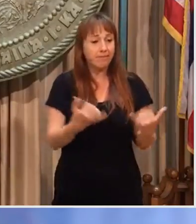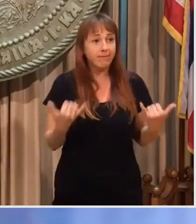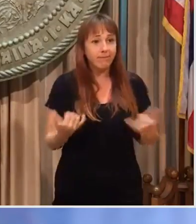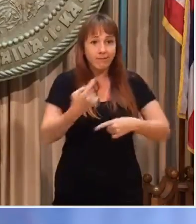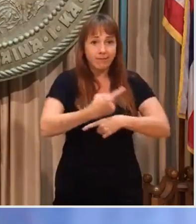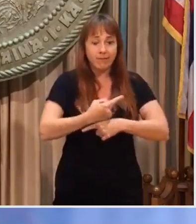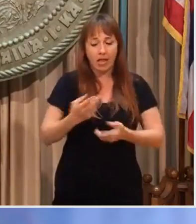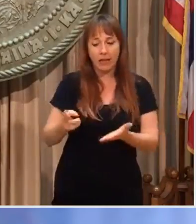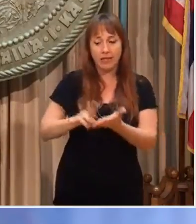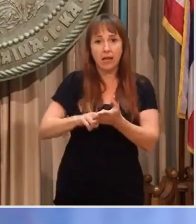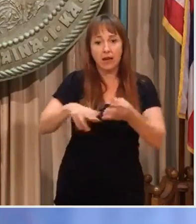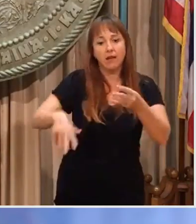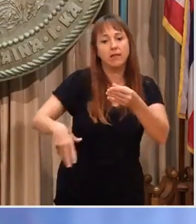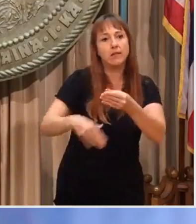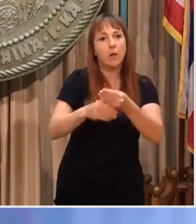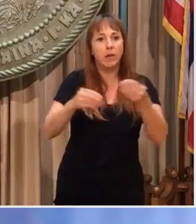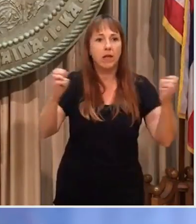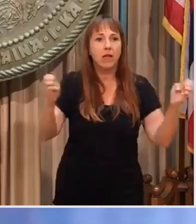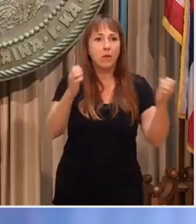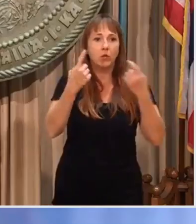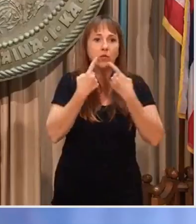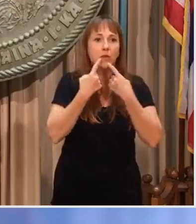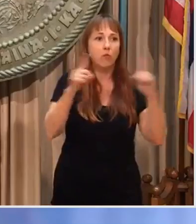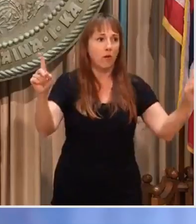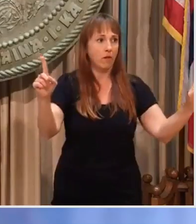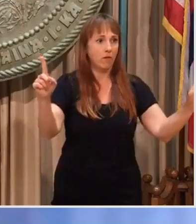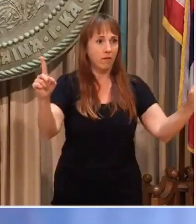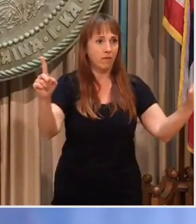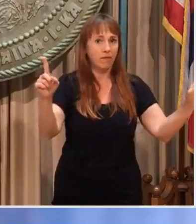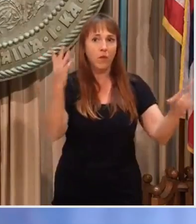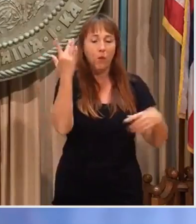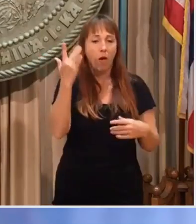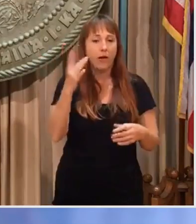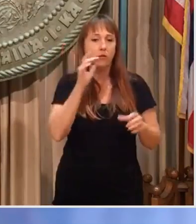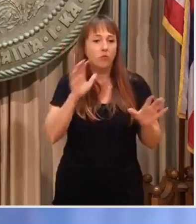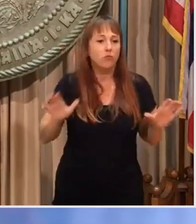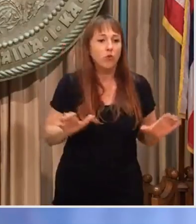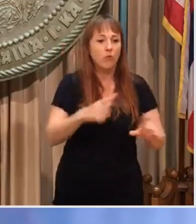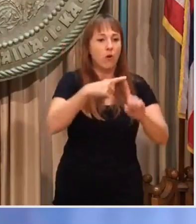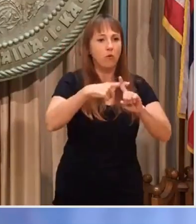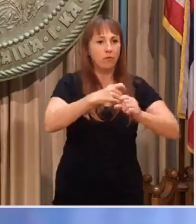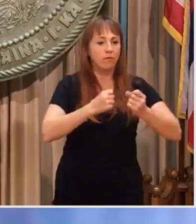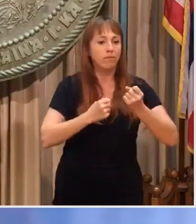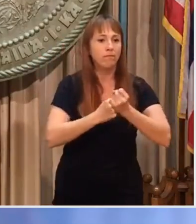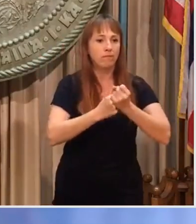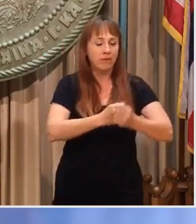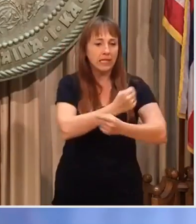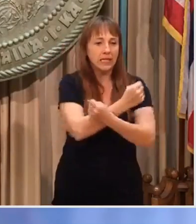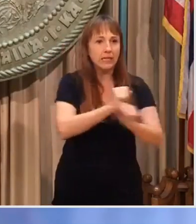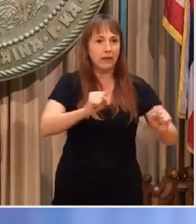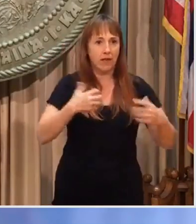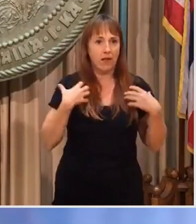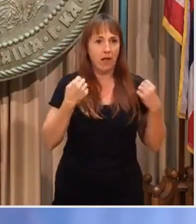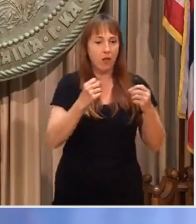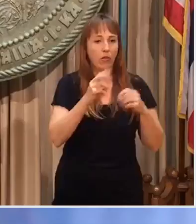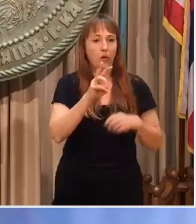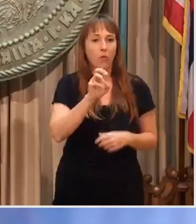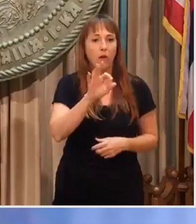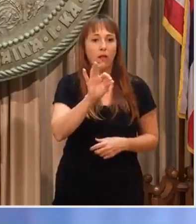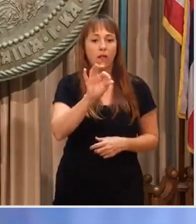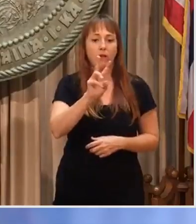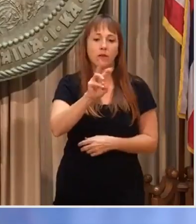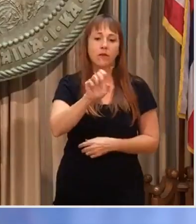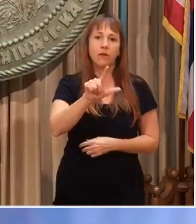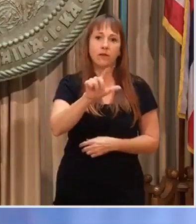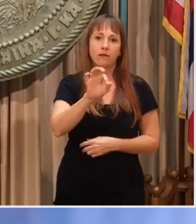Today, I signed a supplemental emergency proclamation to promote the health, safety, and welfare of the people of